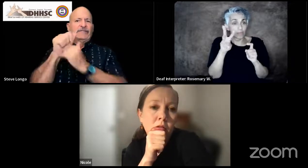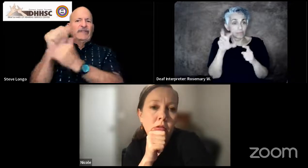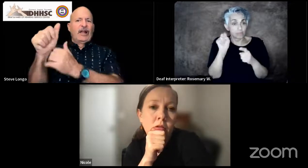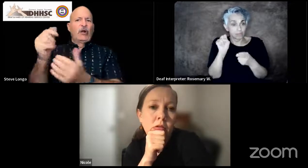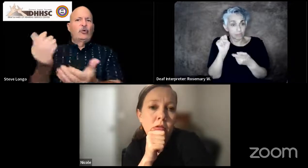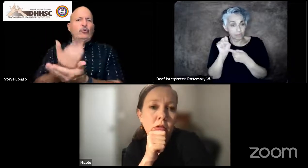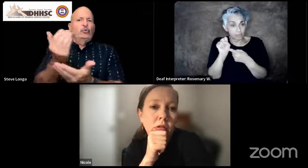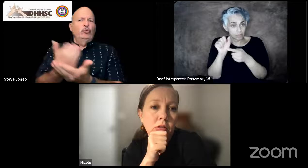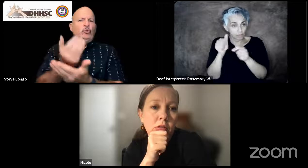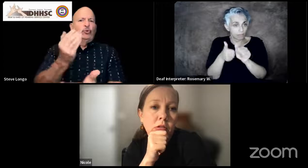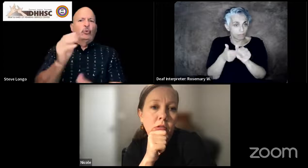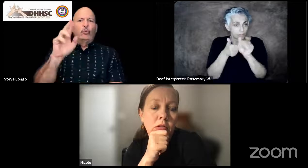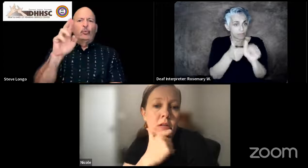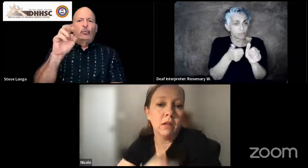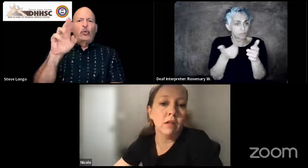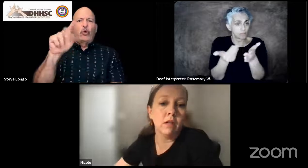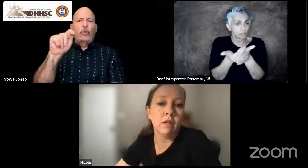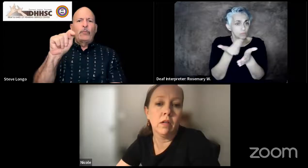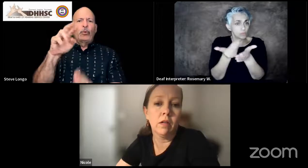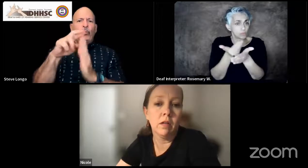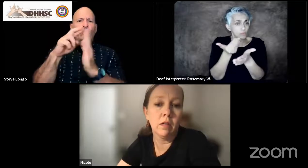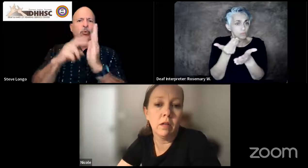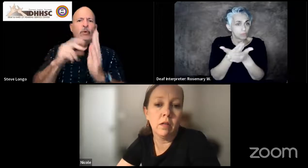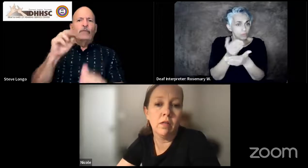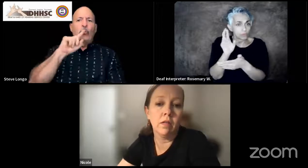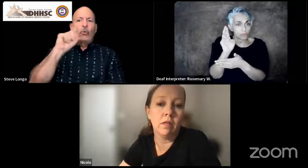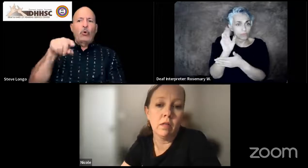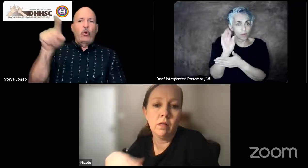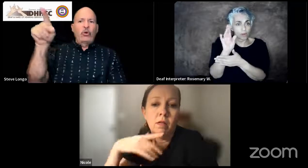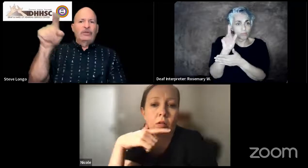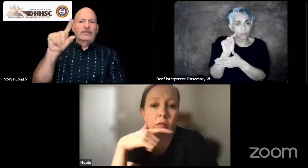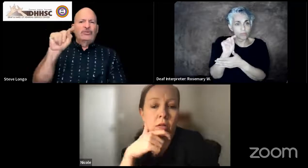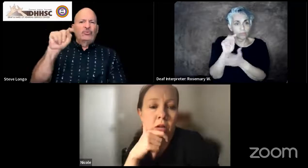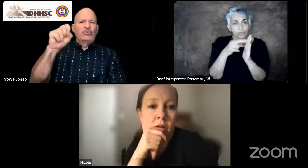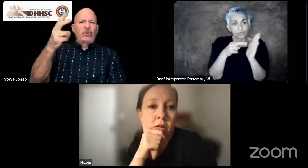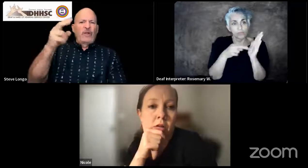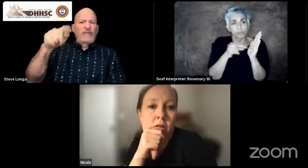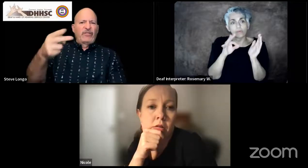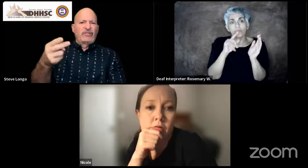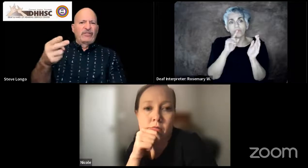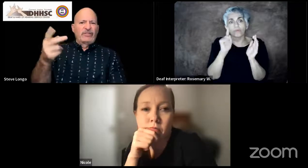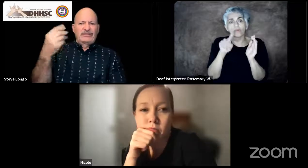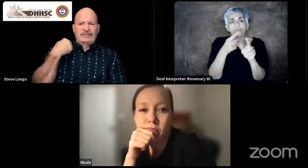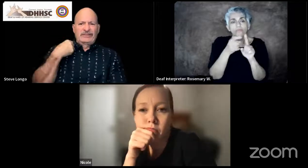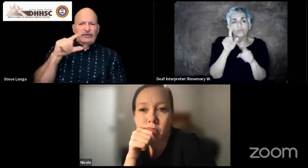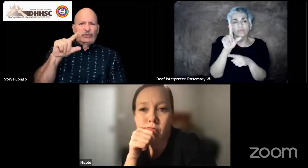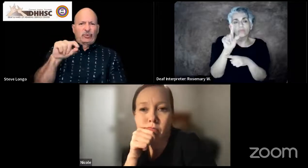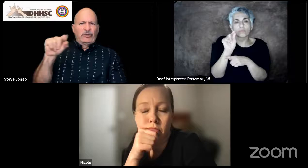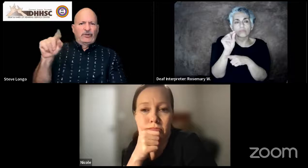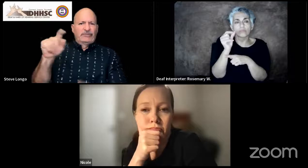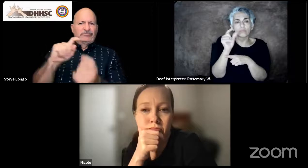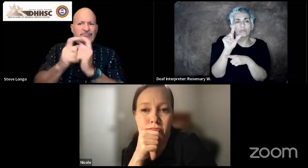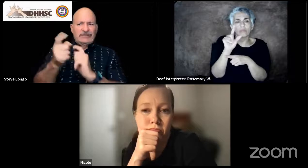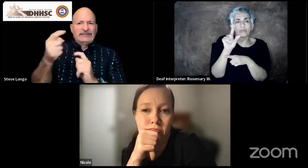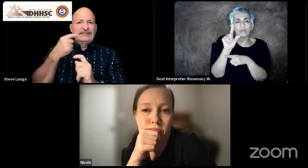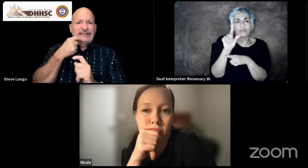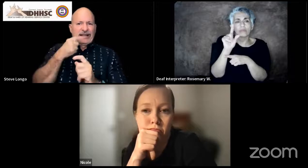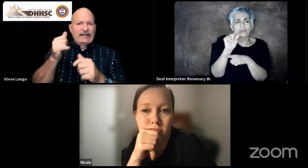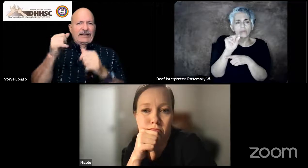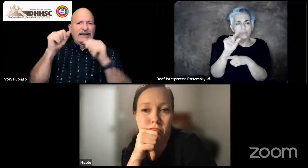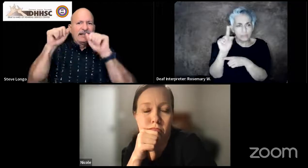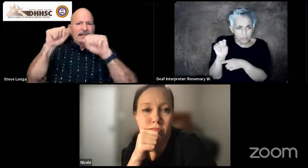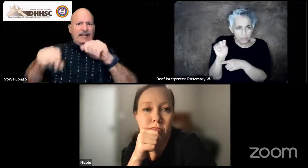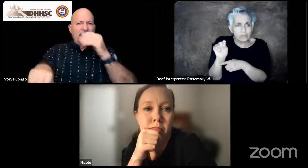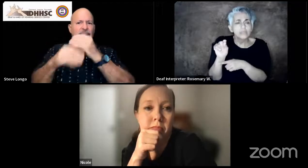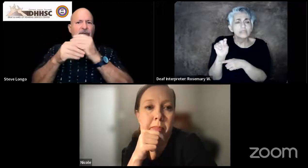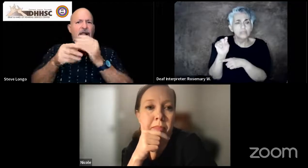We have modified our bylaws in accordance to the new Robert's Rules of Order,